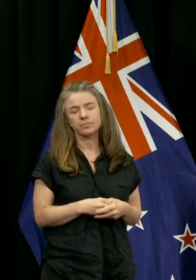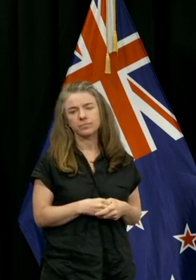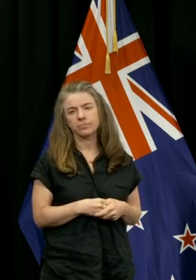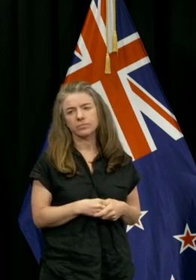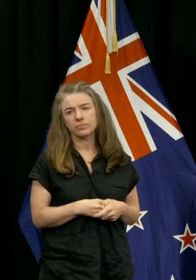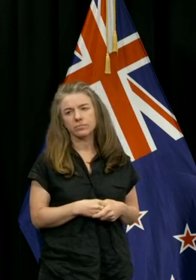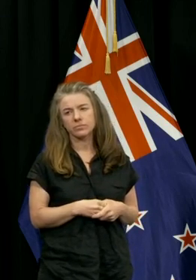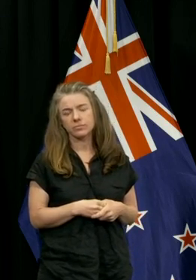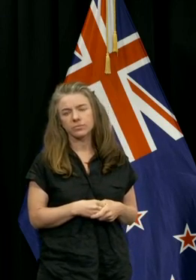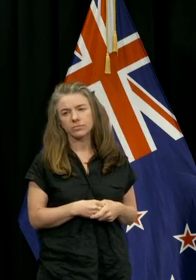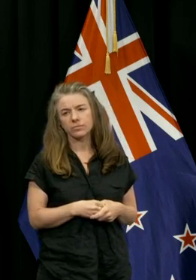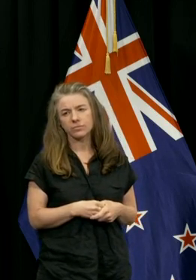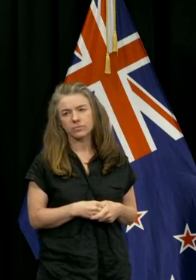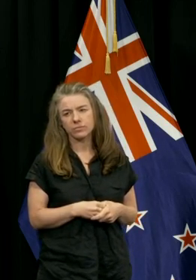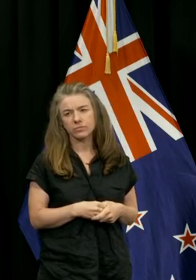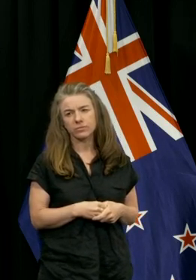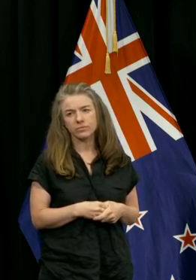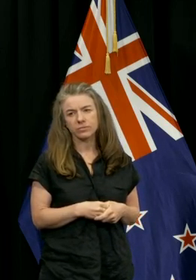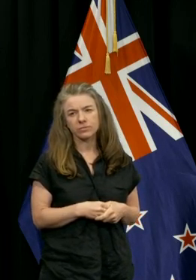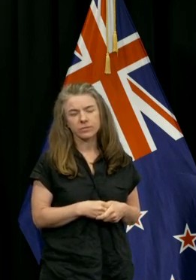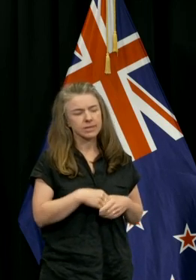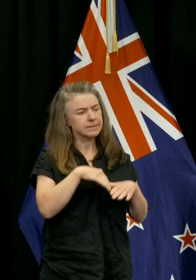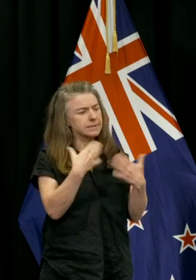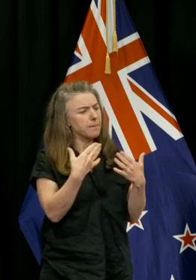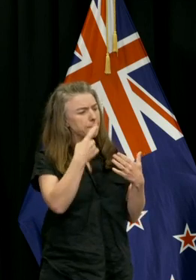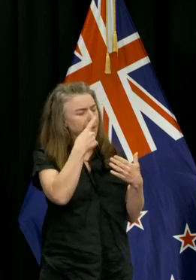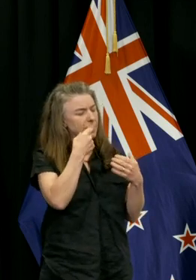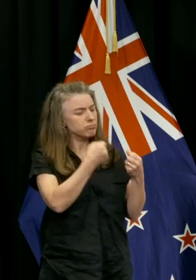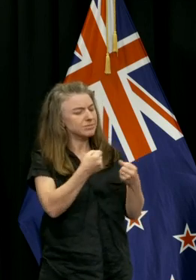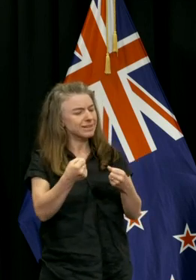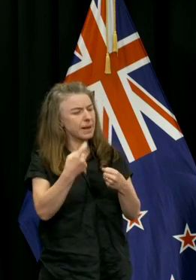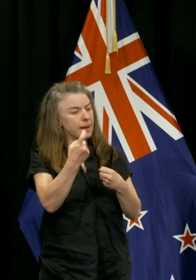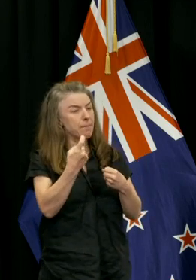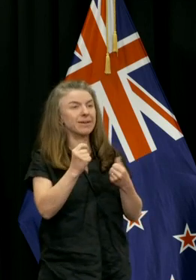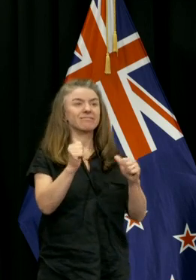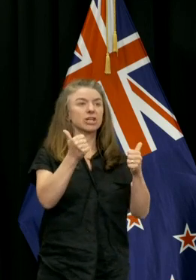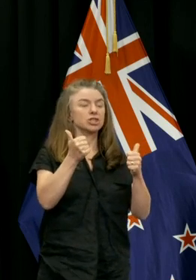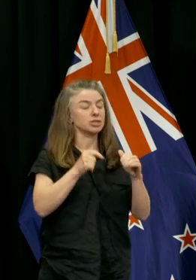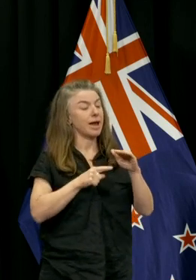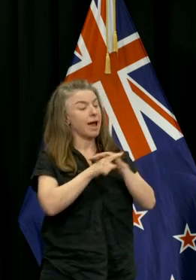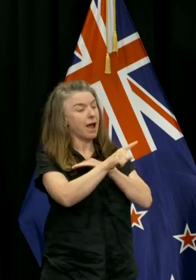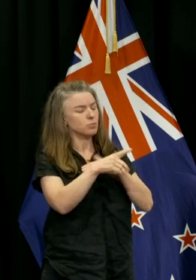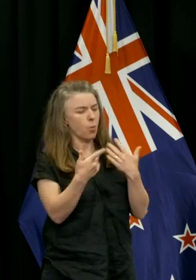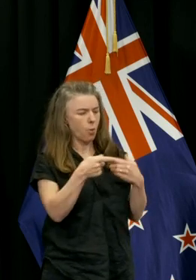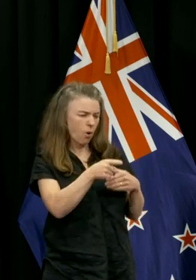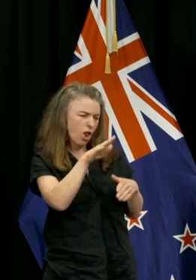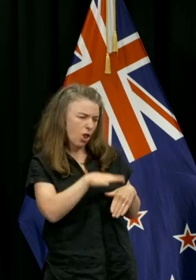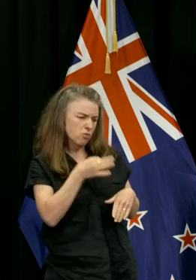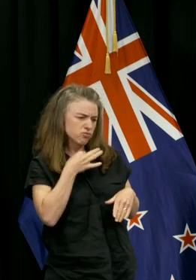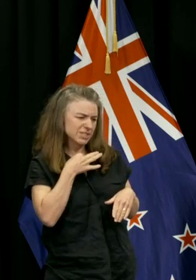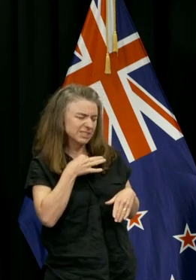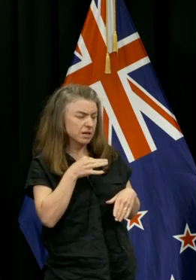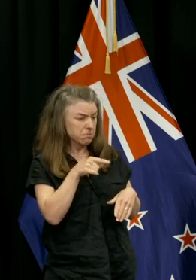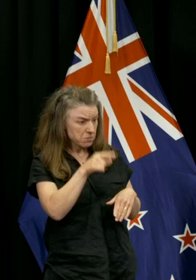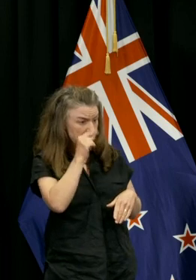to release low-risk prisoners or prisoners that are nearing their release date anyway to minimise spread in